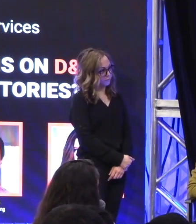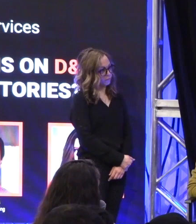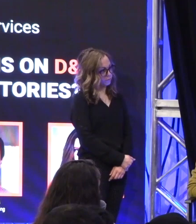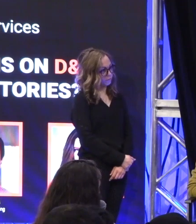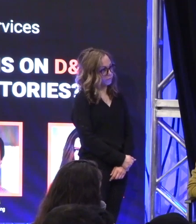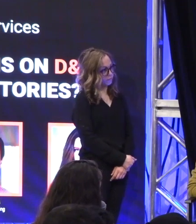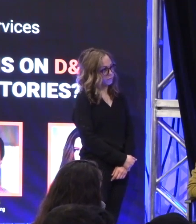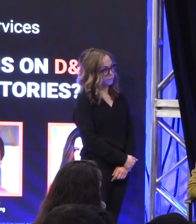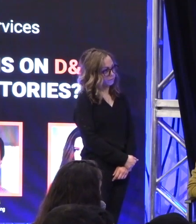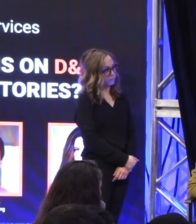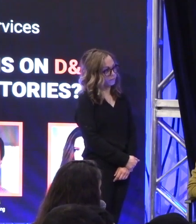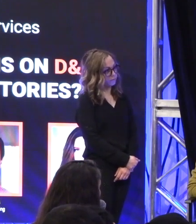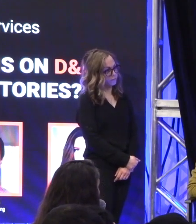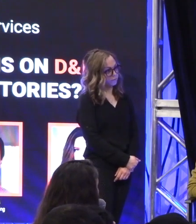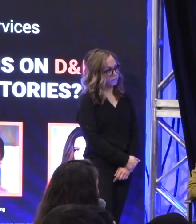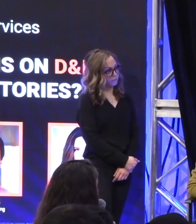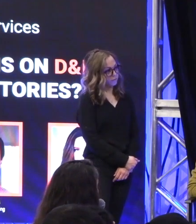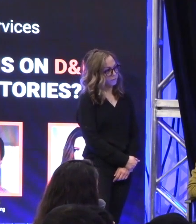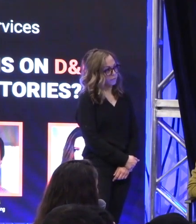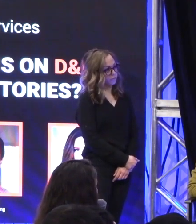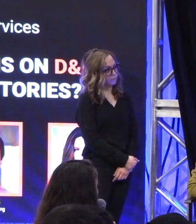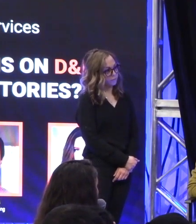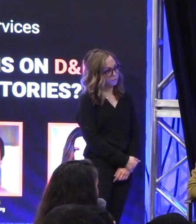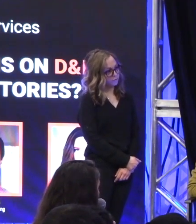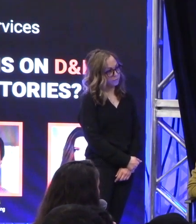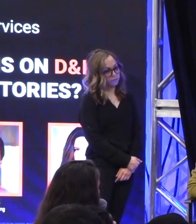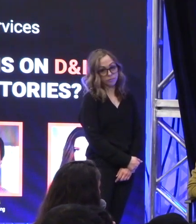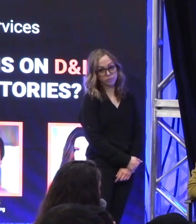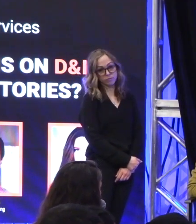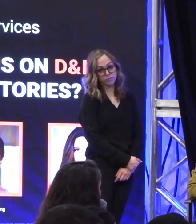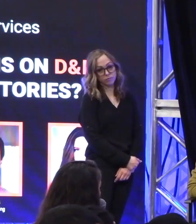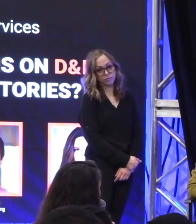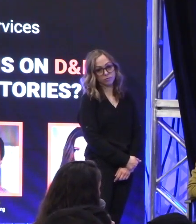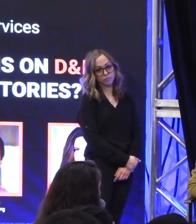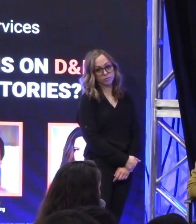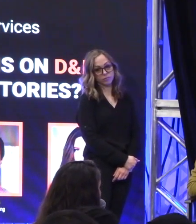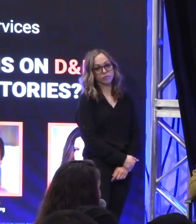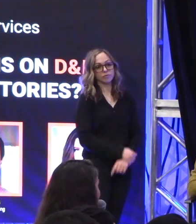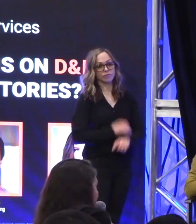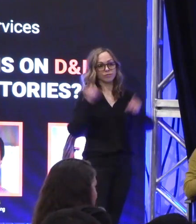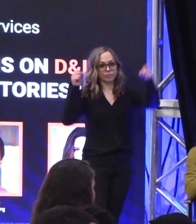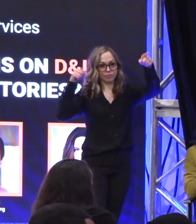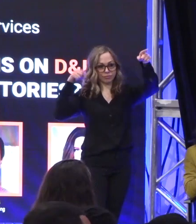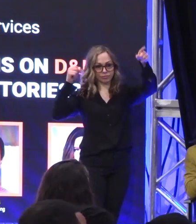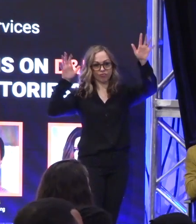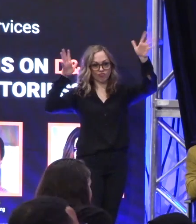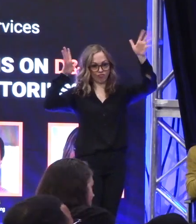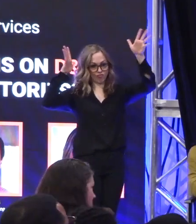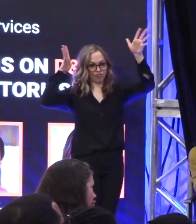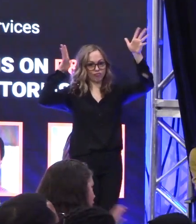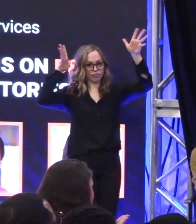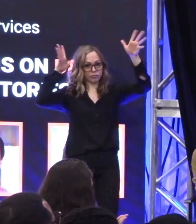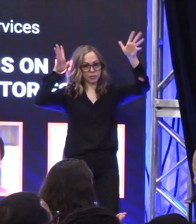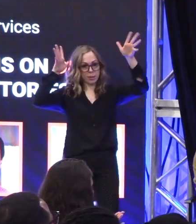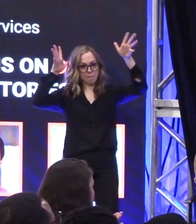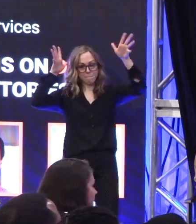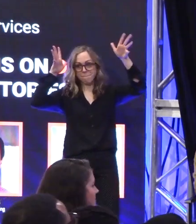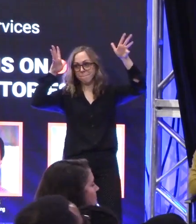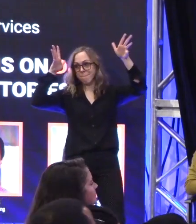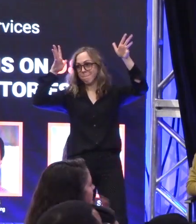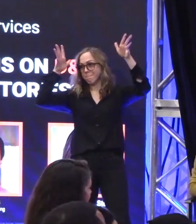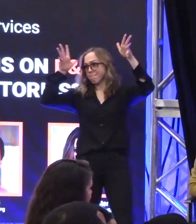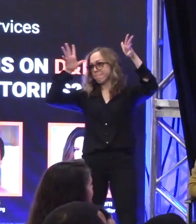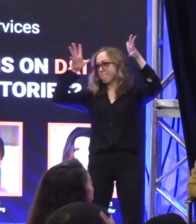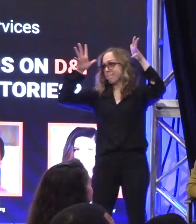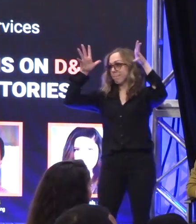And so if you get a place at the table, you need to make sure that the table is big enough for everybody. Thank you. Did you want to follow up?